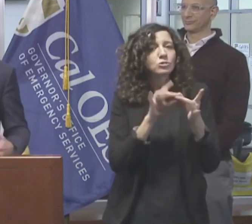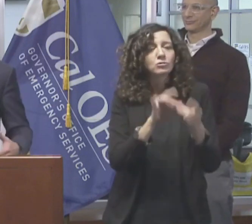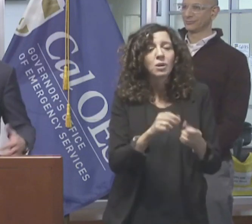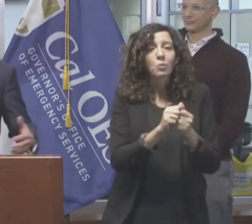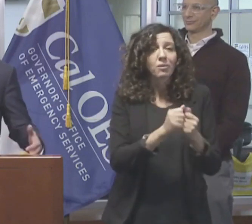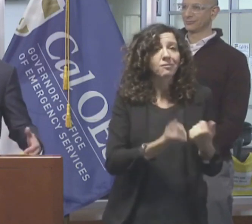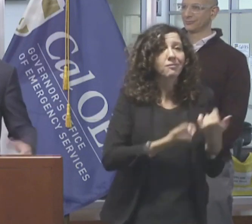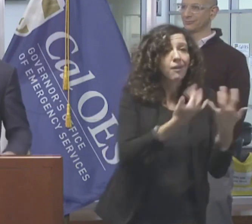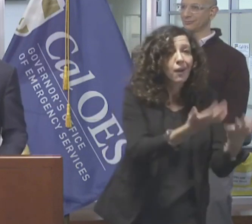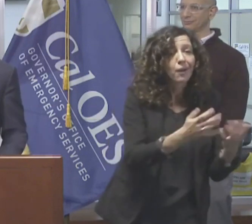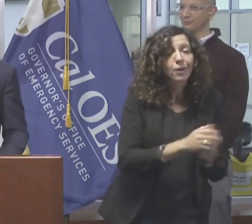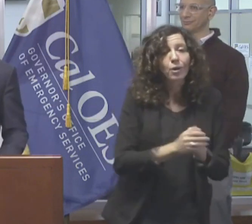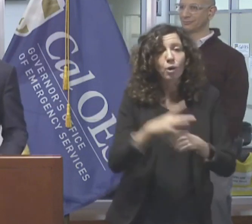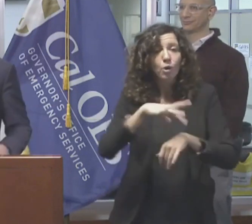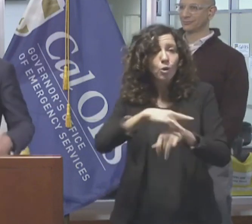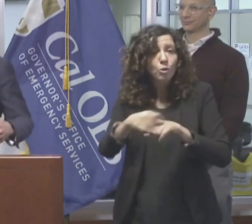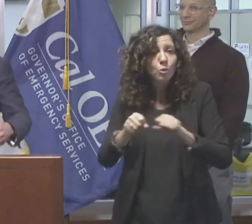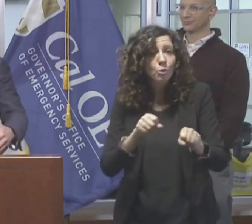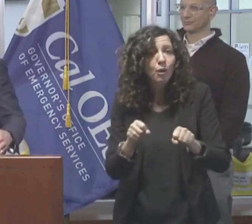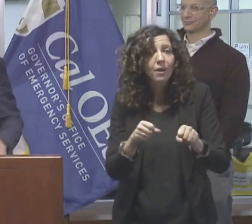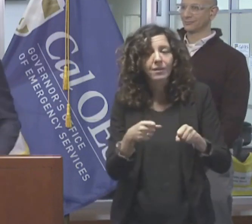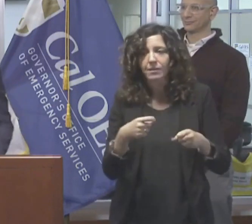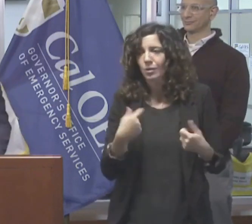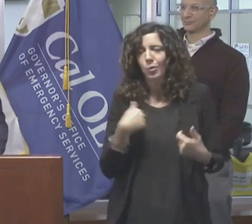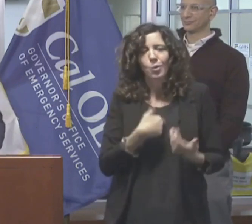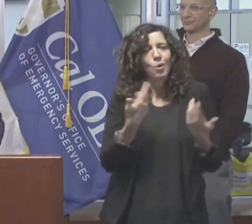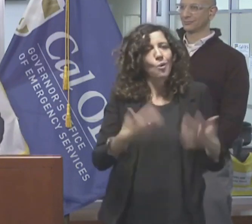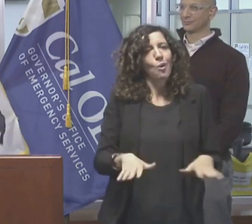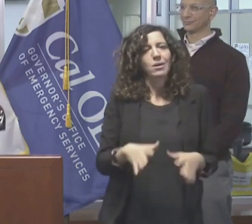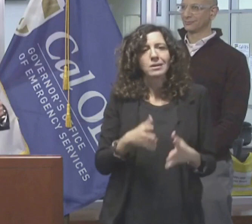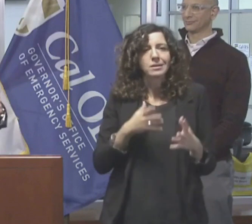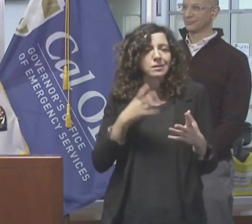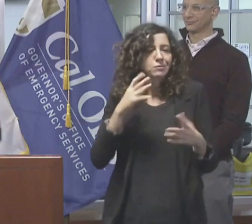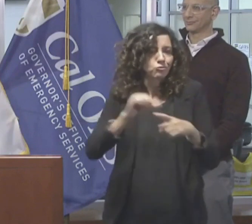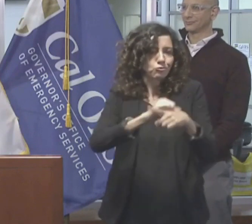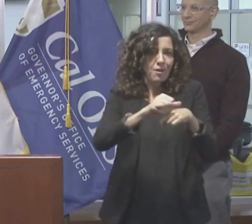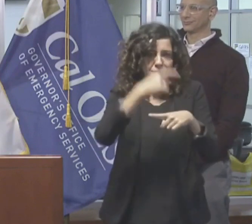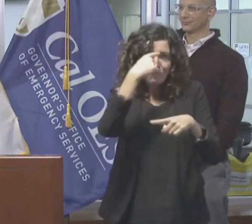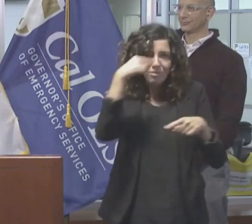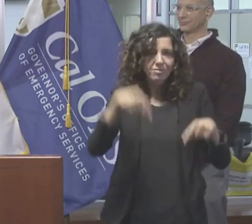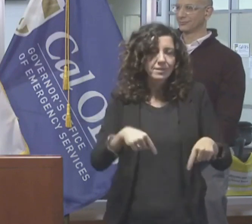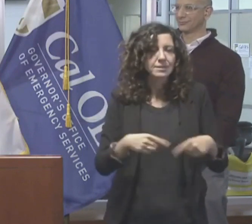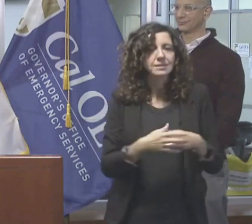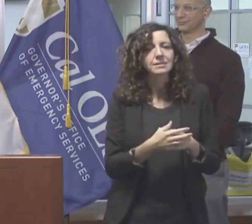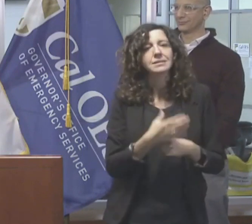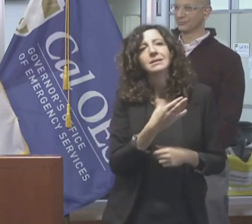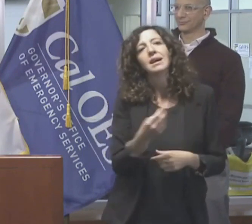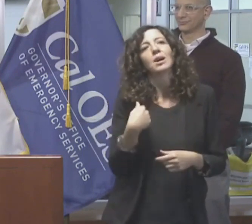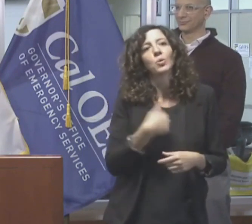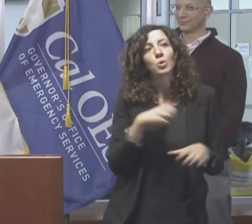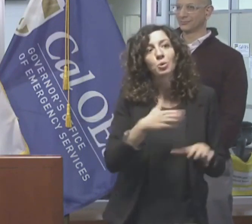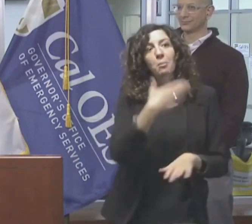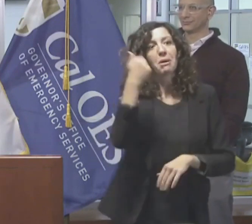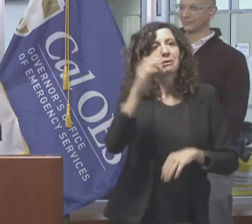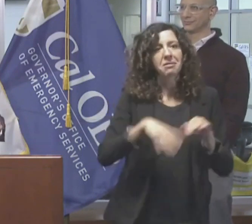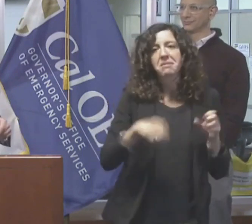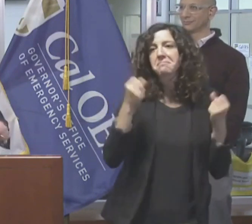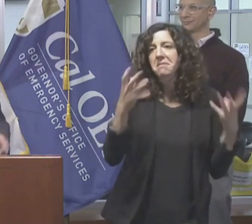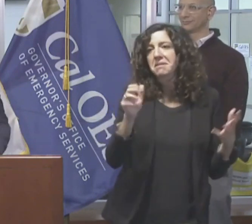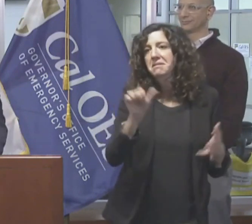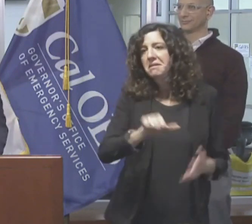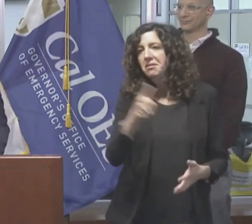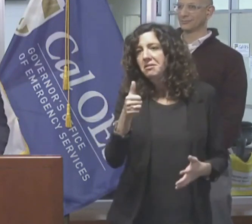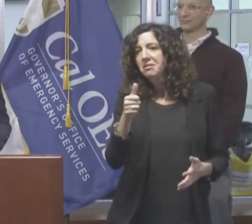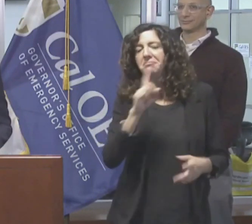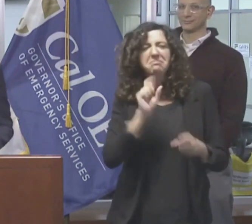Earthquake protocols at scale. This is what we do. And by the way, respectfully, do better than almost anybody else. In fact, better than